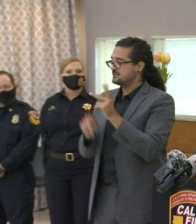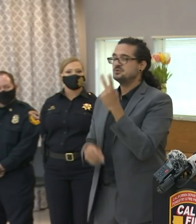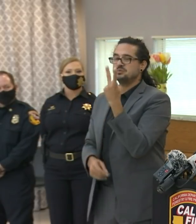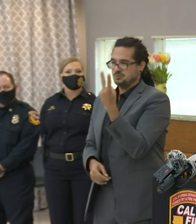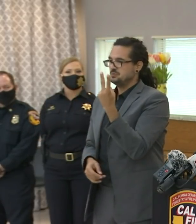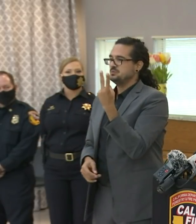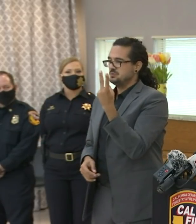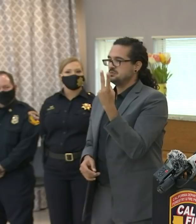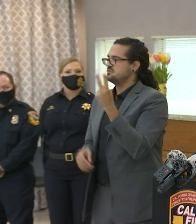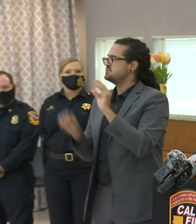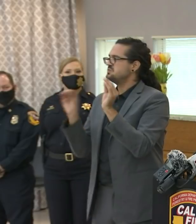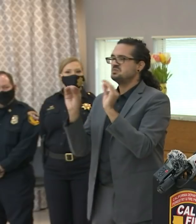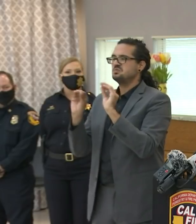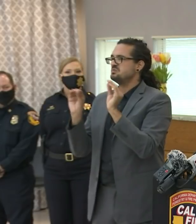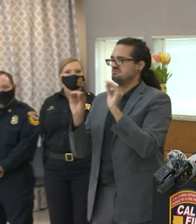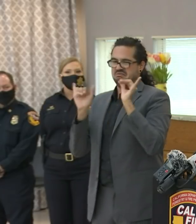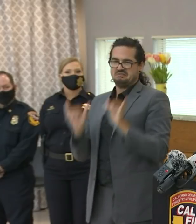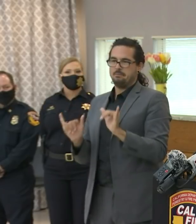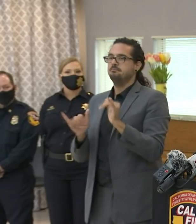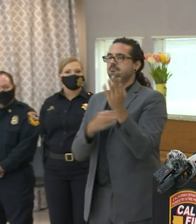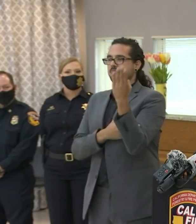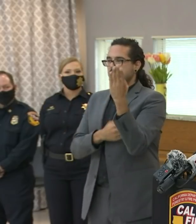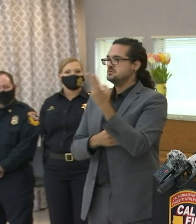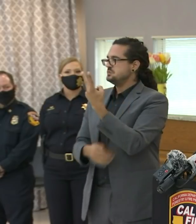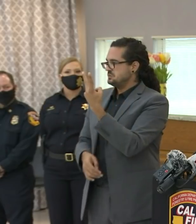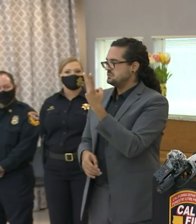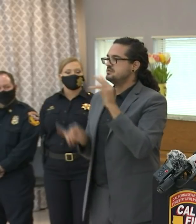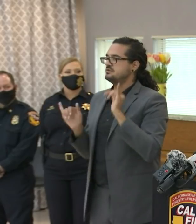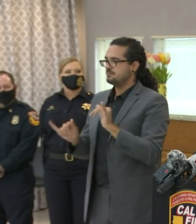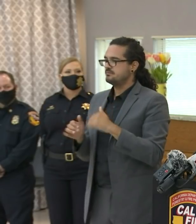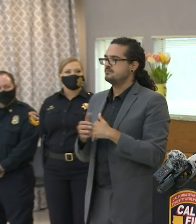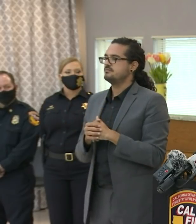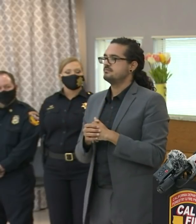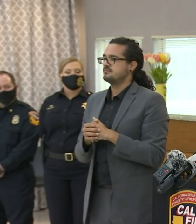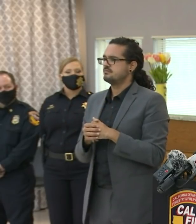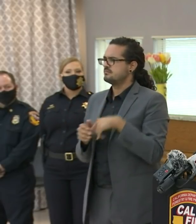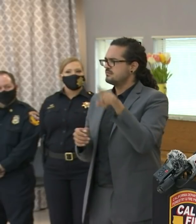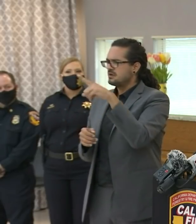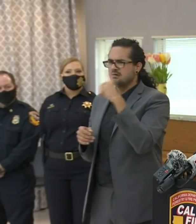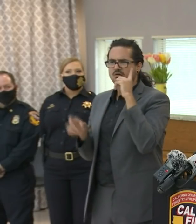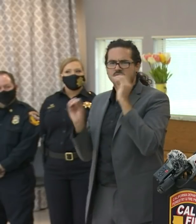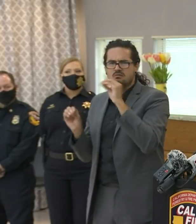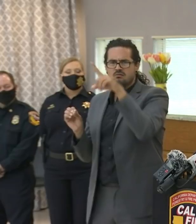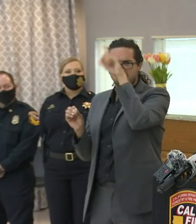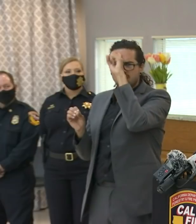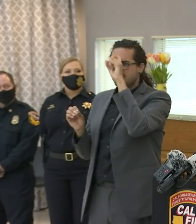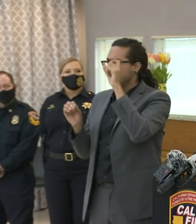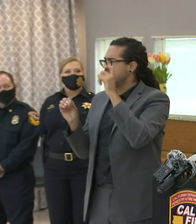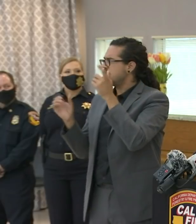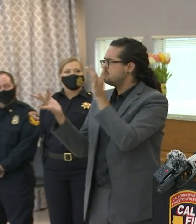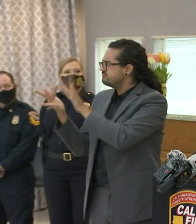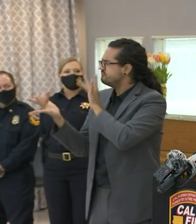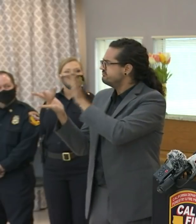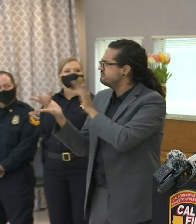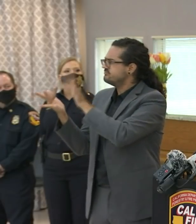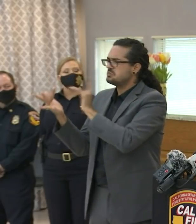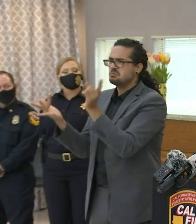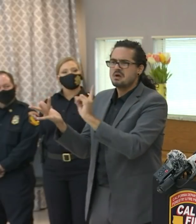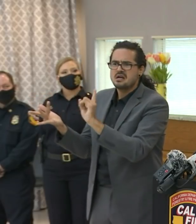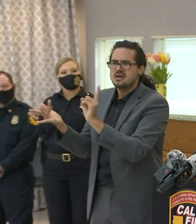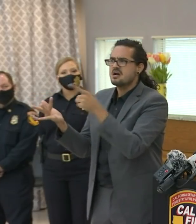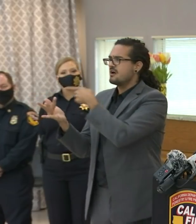I'll continue to say that if there is someone that you have not heard from, if there's a person that you're concerned about, especially if they live in the evacuated area,